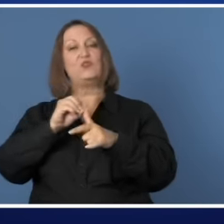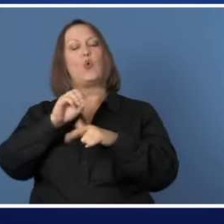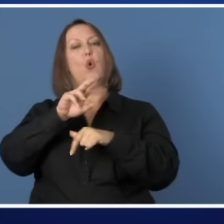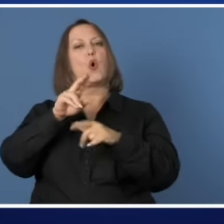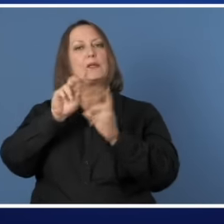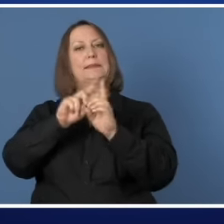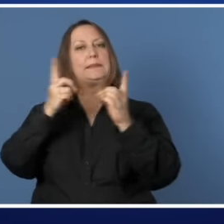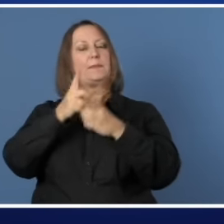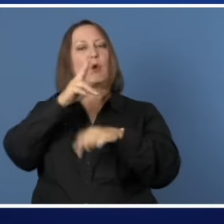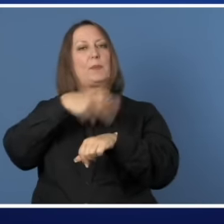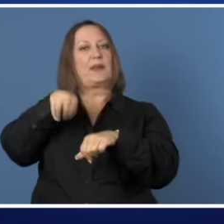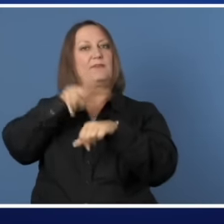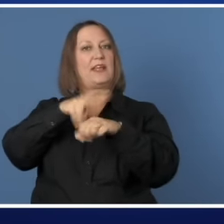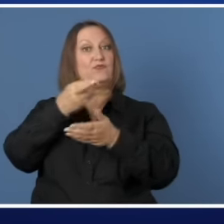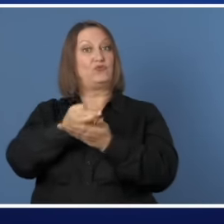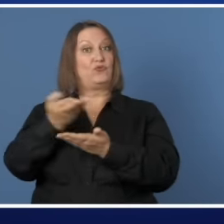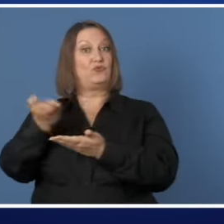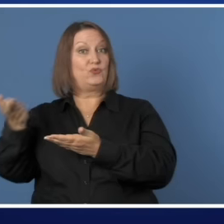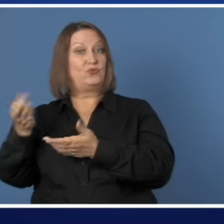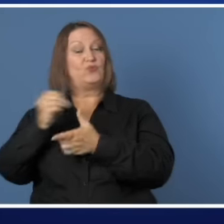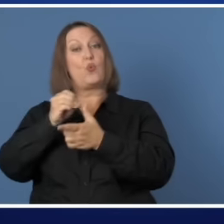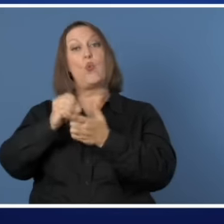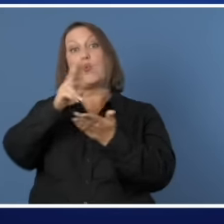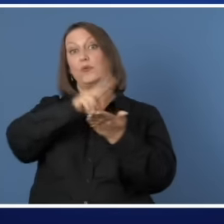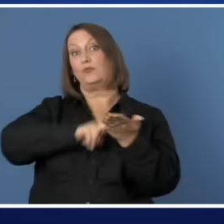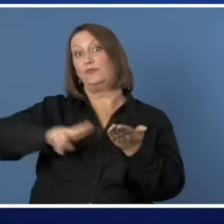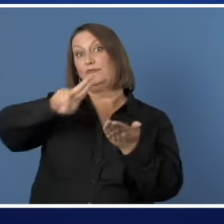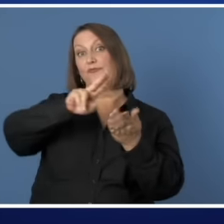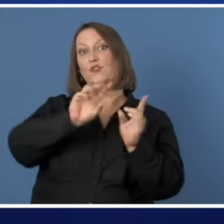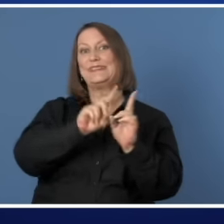and university departments of geology.